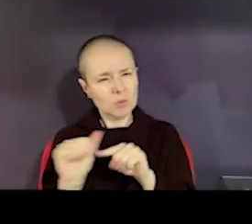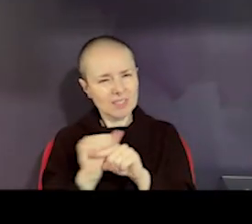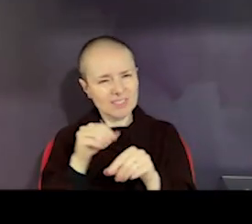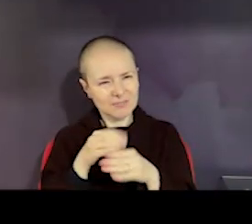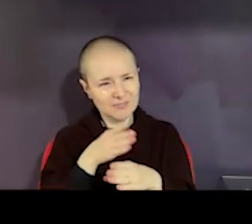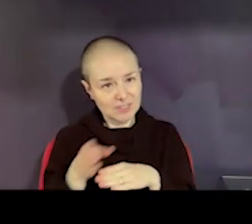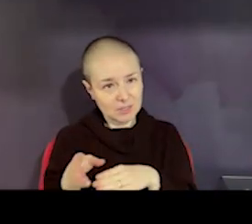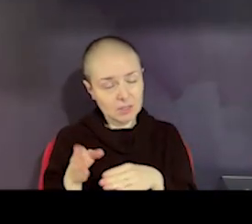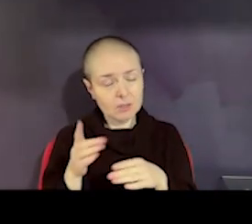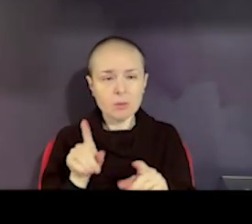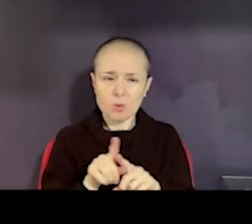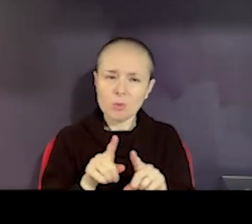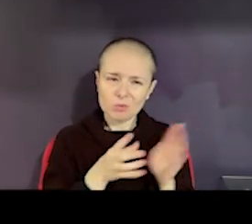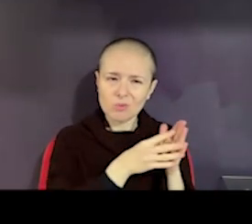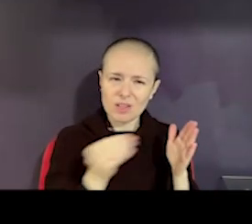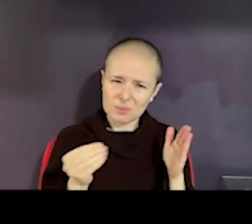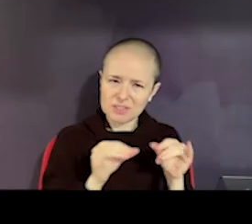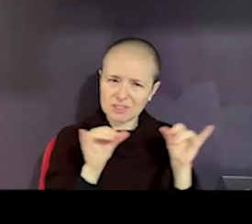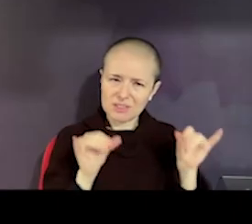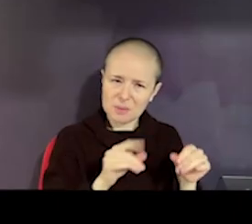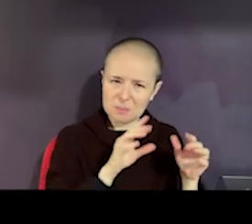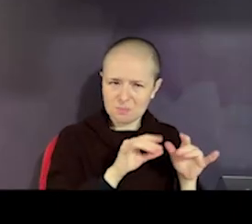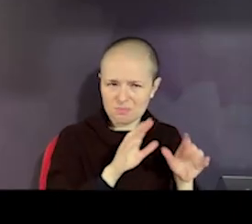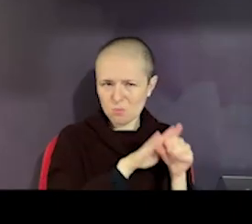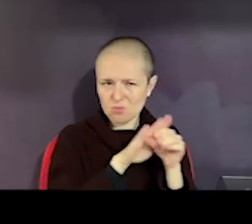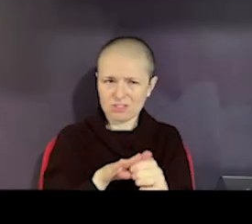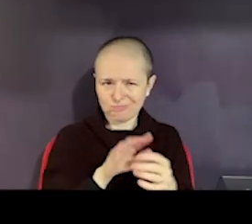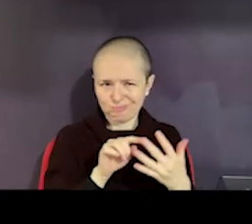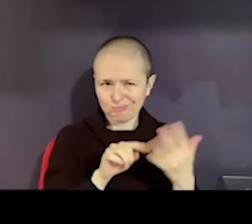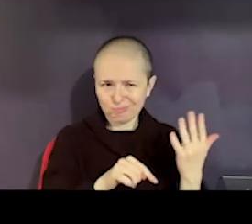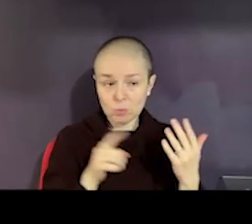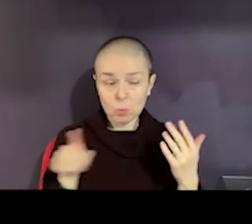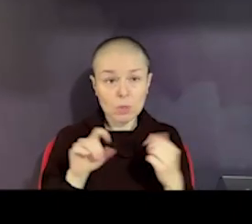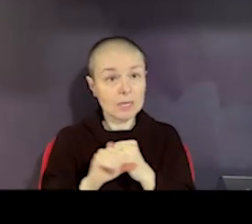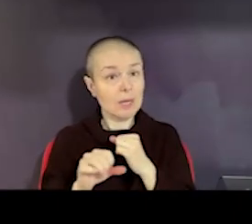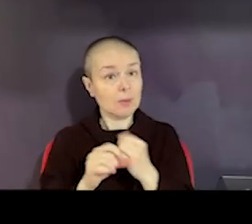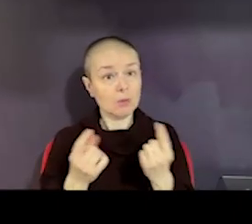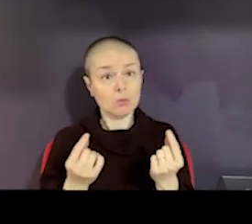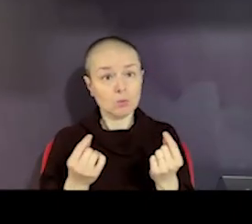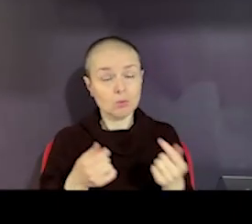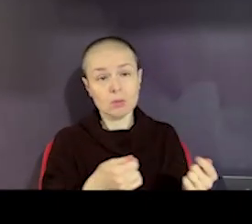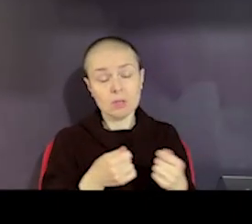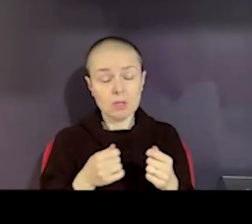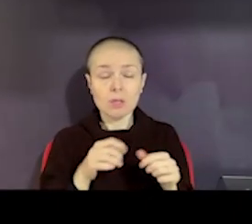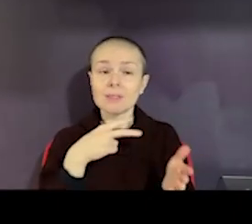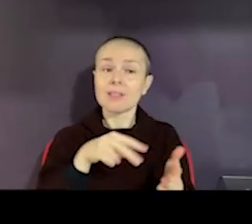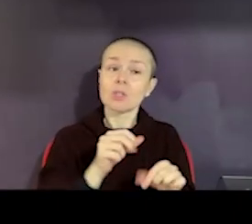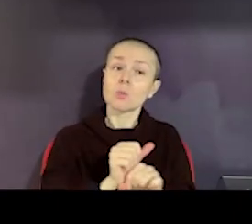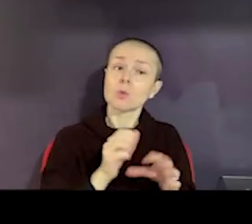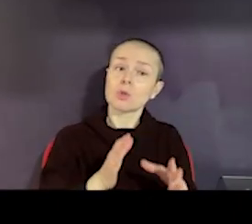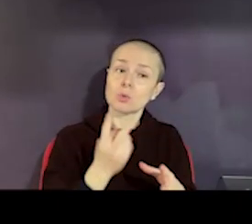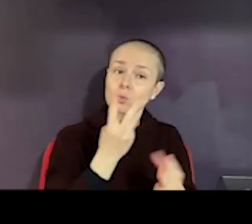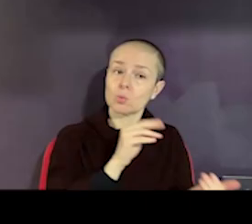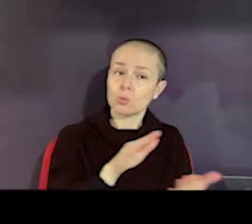replicate those systems of oppression. So to that end, the campaign mobilizes dance workers on 2 ways to get involved. So the first is what we're